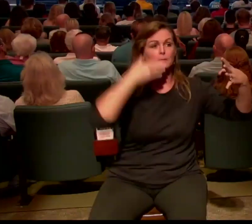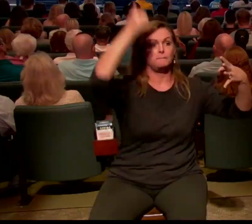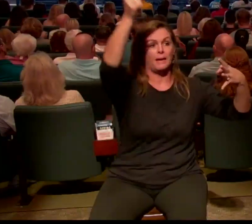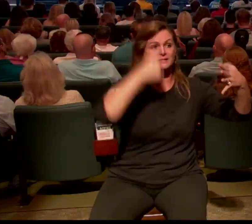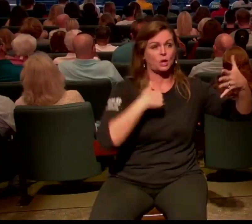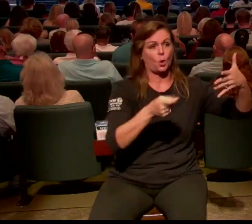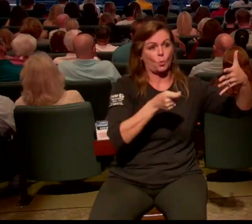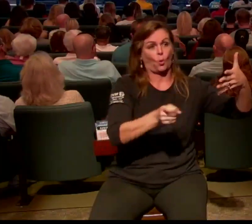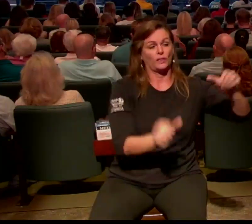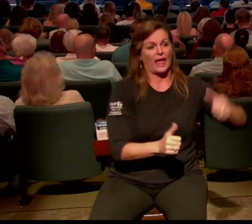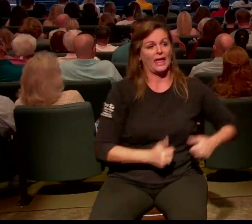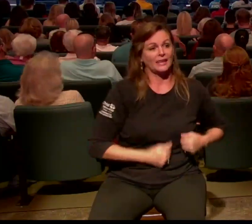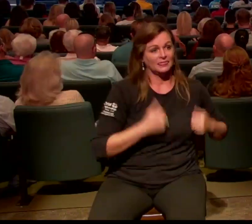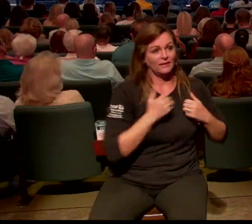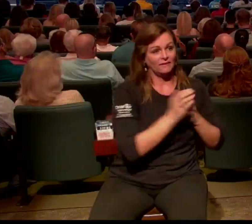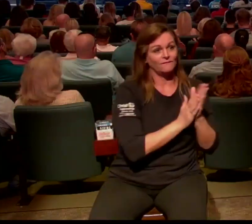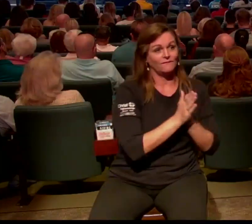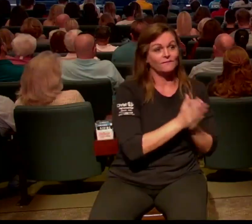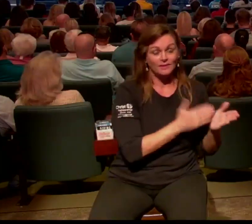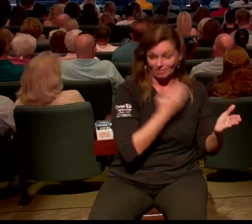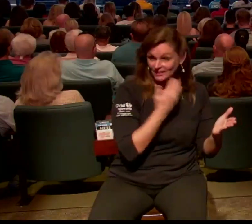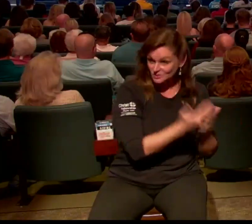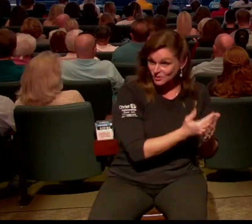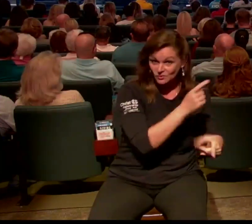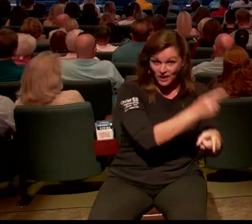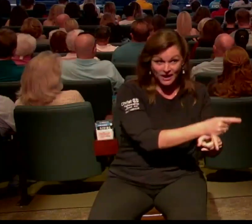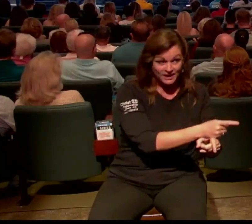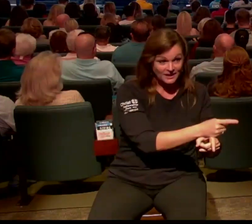and living. Sounds pretty good, doesn't it?